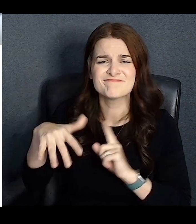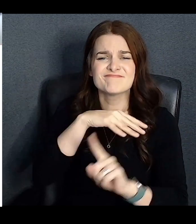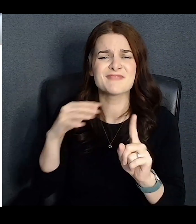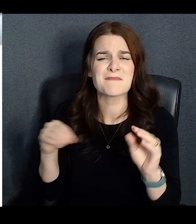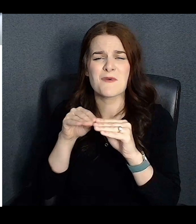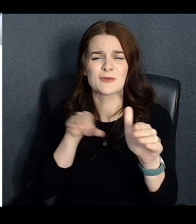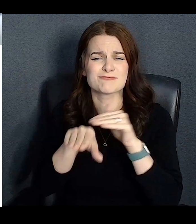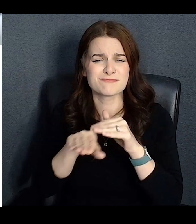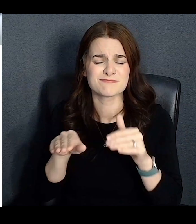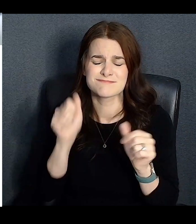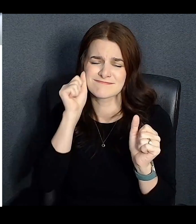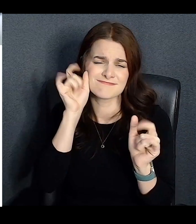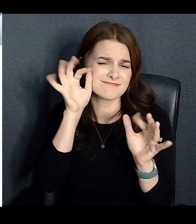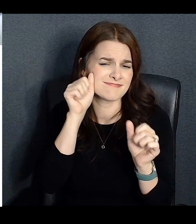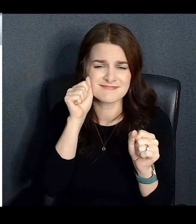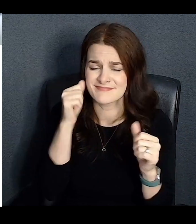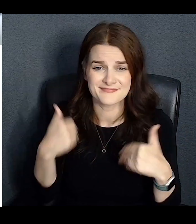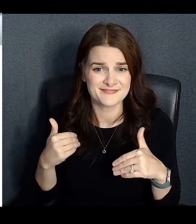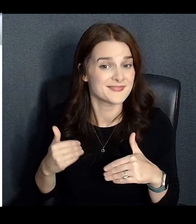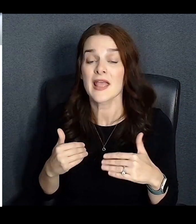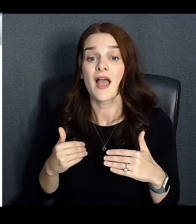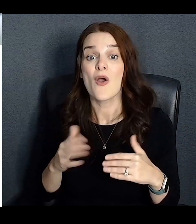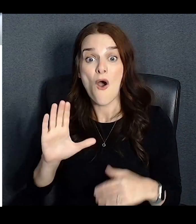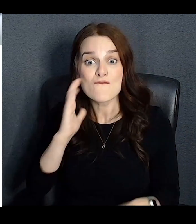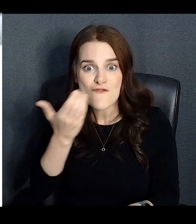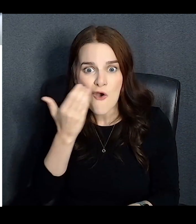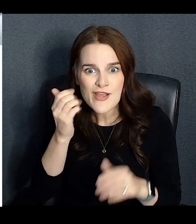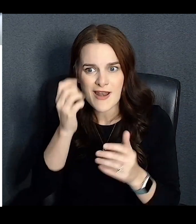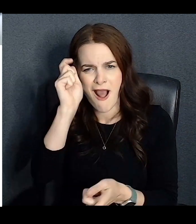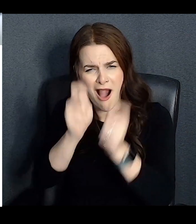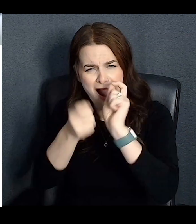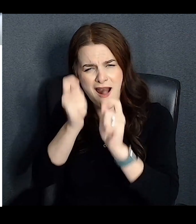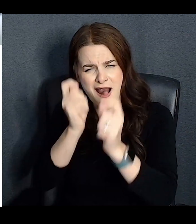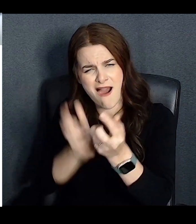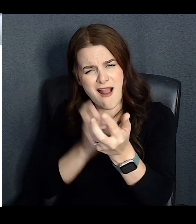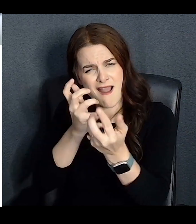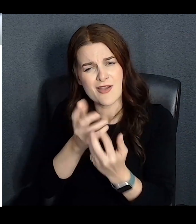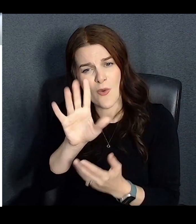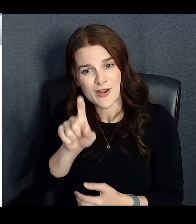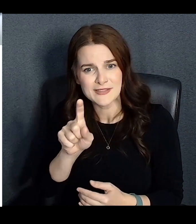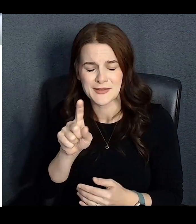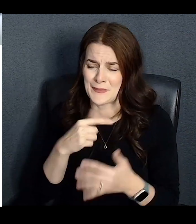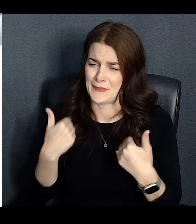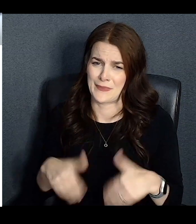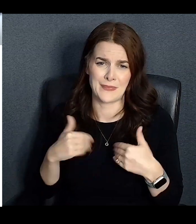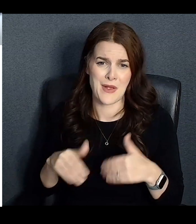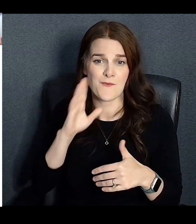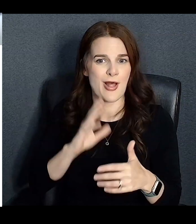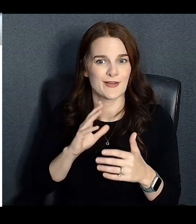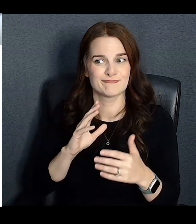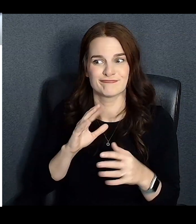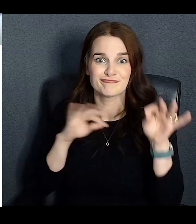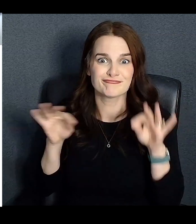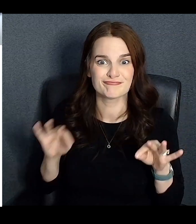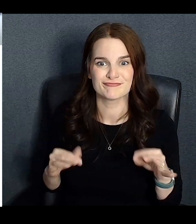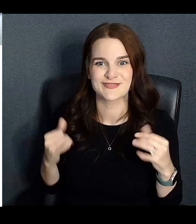in a more accessible way is amazing. Your phone also can be customized in so many ways to your needs. And so that's